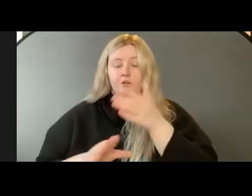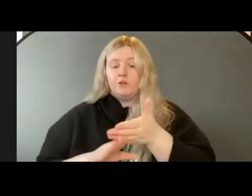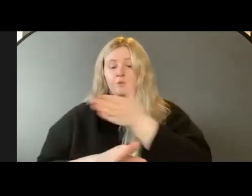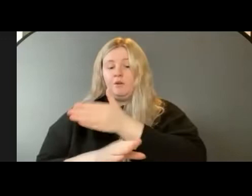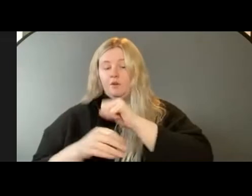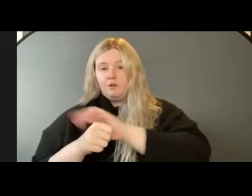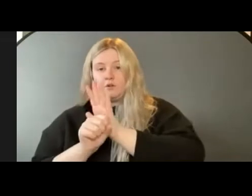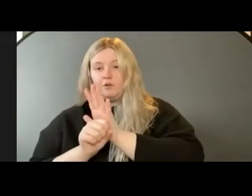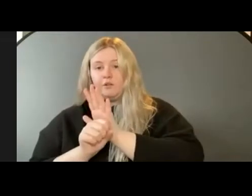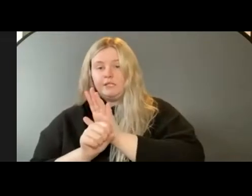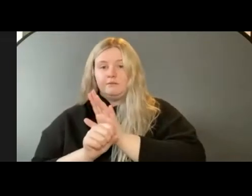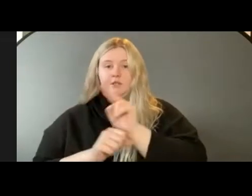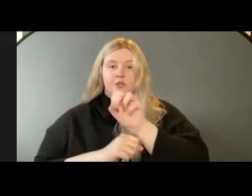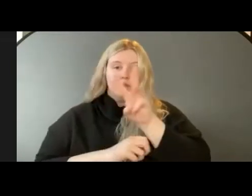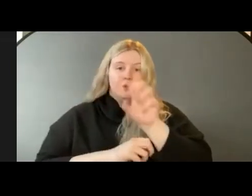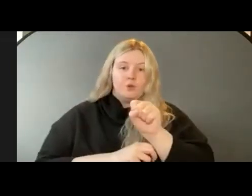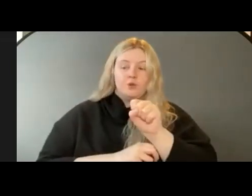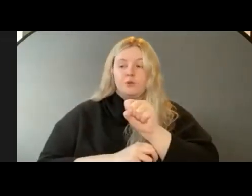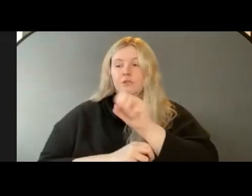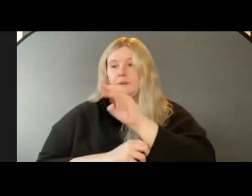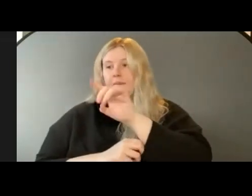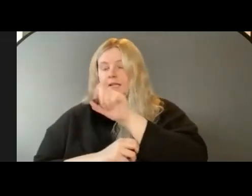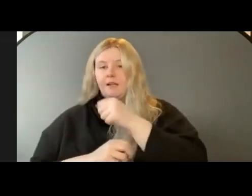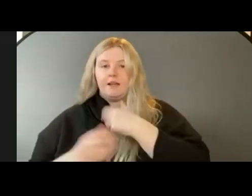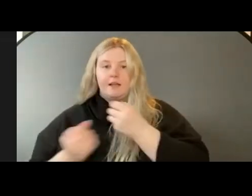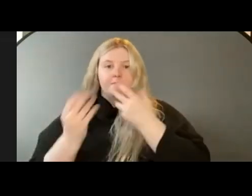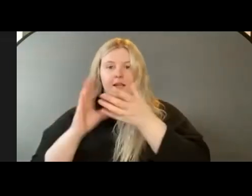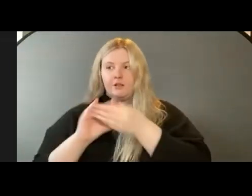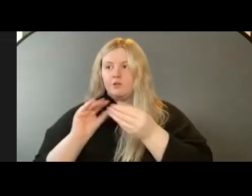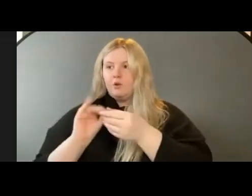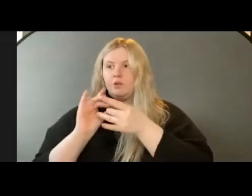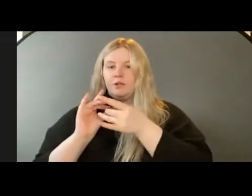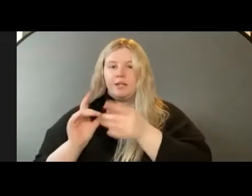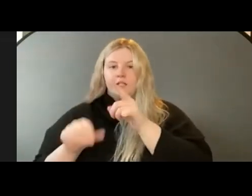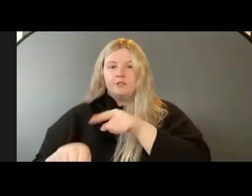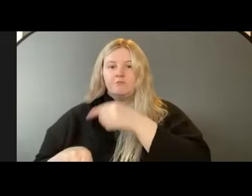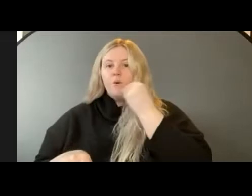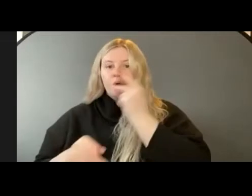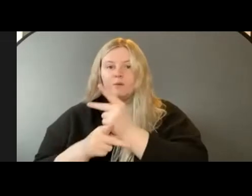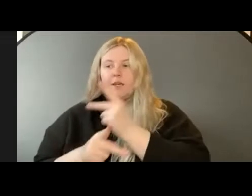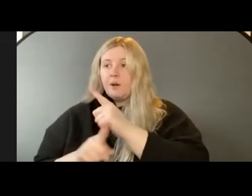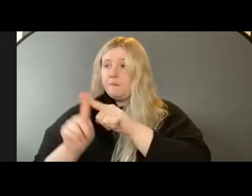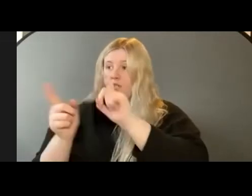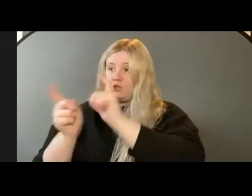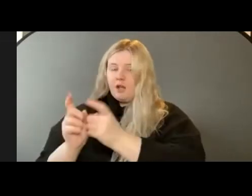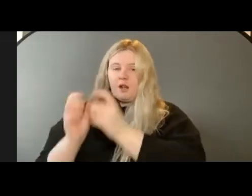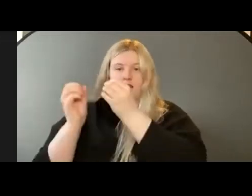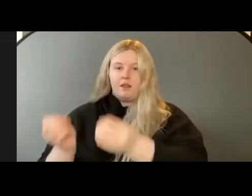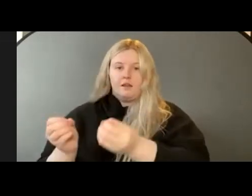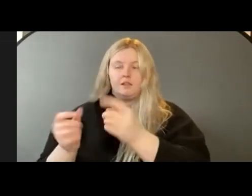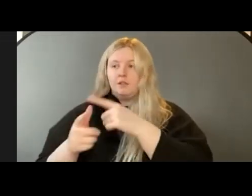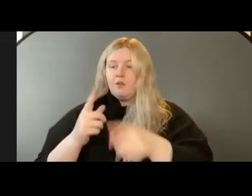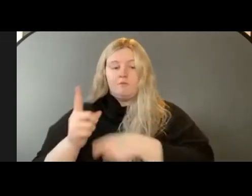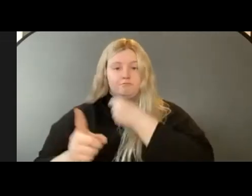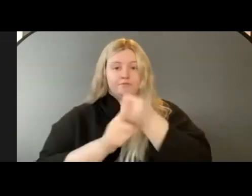was full of stories of elder abuse and institutional care, and nothing was done. So when the pandemic hit, it was a perfect storm for